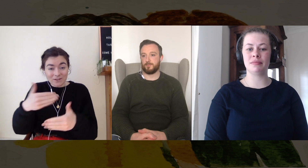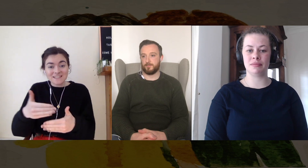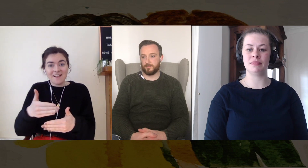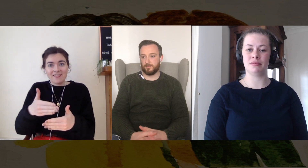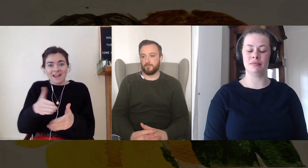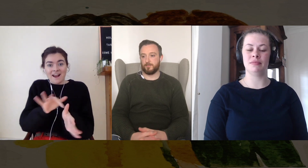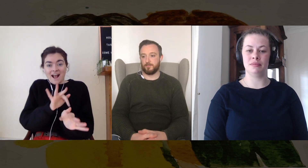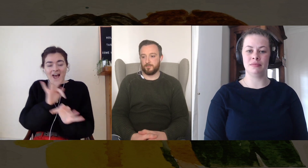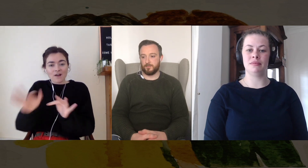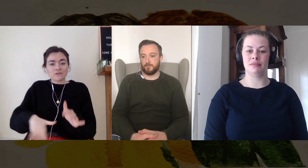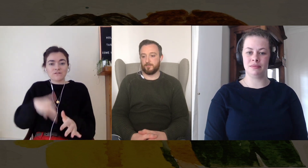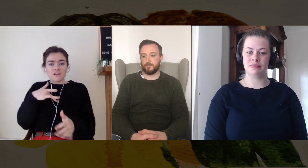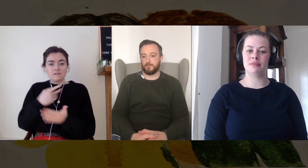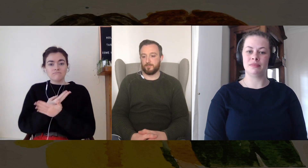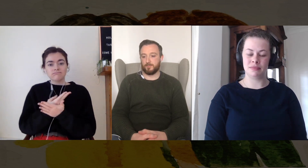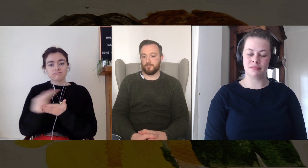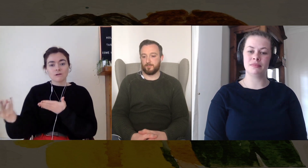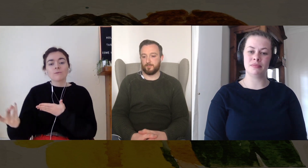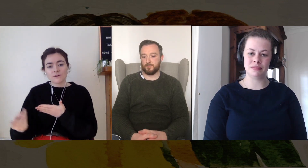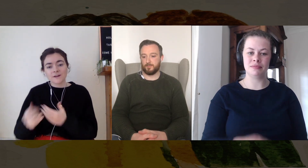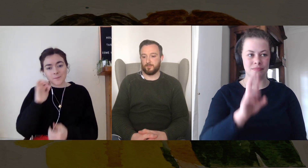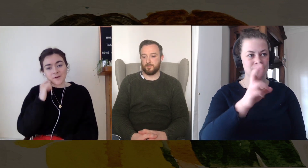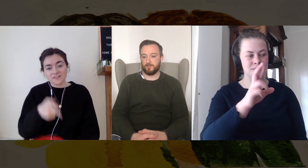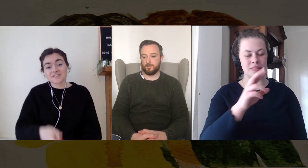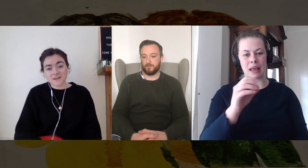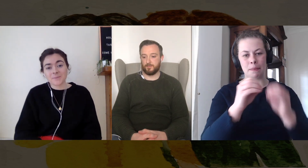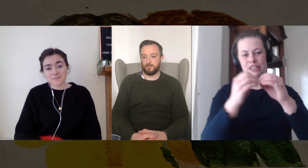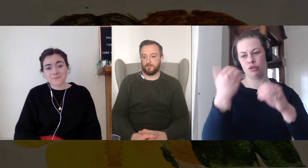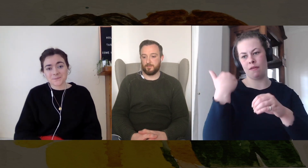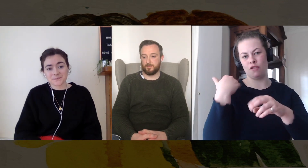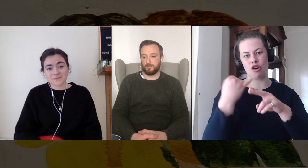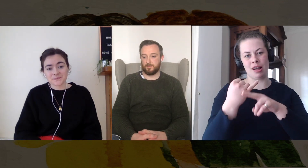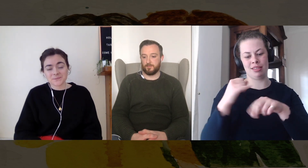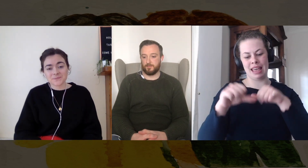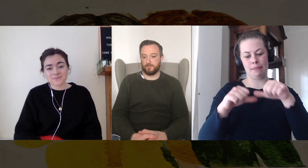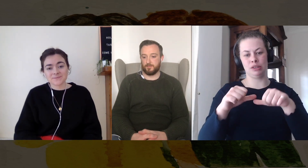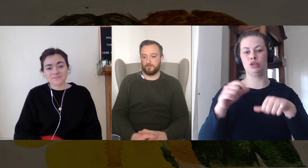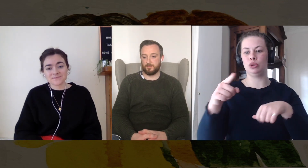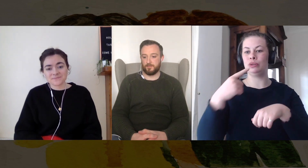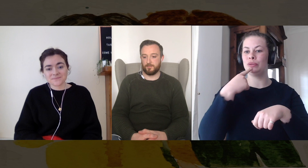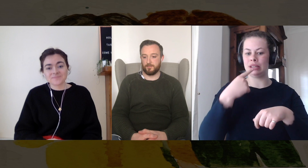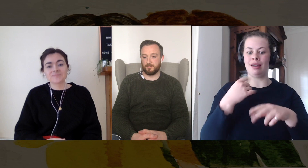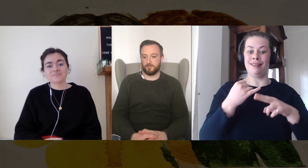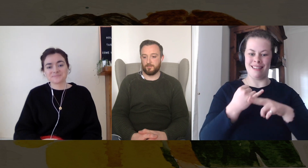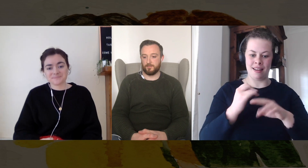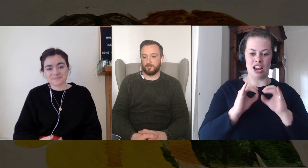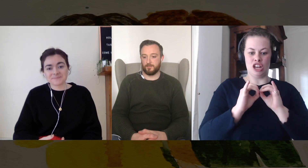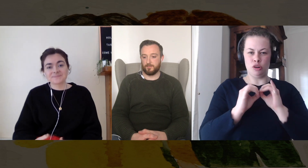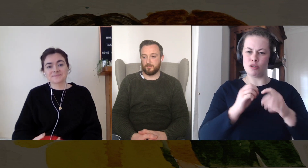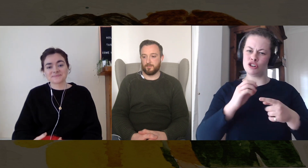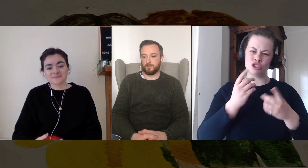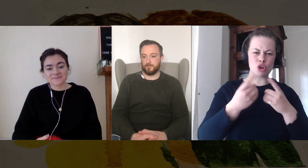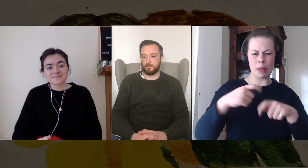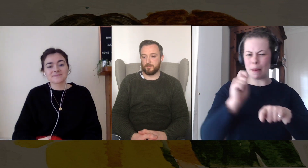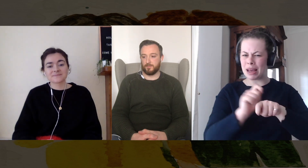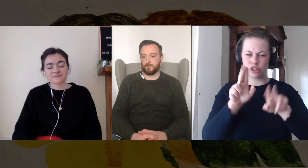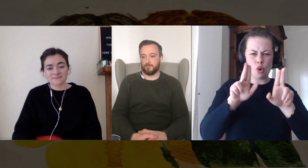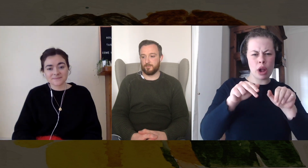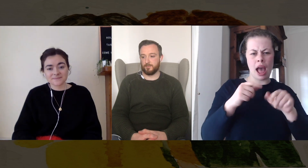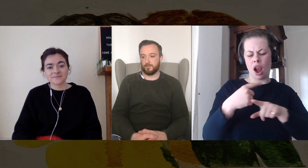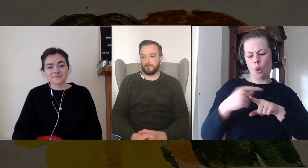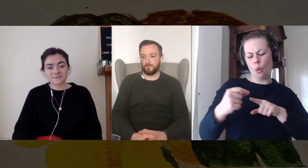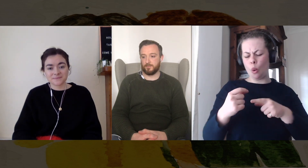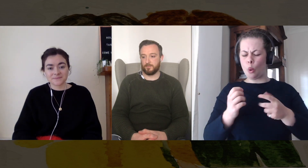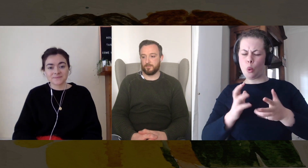you're just so invested, you're Yeah. so like, because you're so in it, because you're so Yeah. hyper focused Yeah. that you just kind of stay like that, and you're and